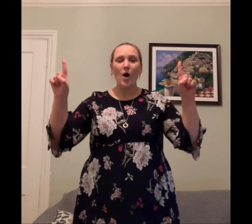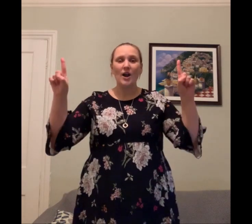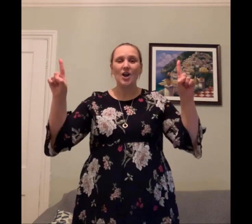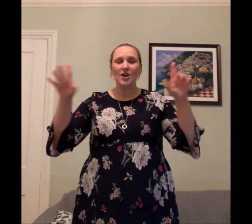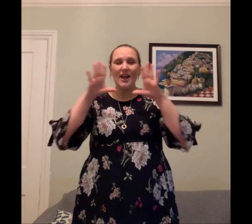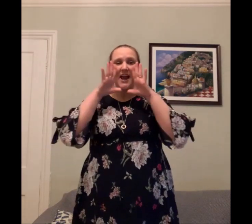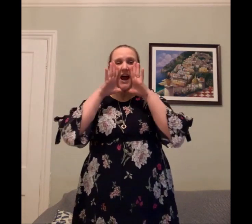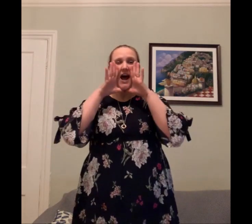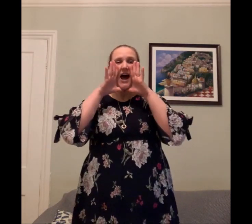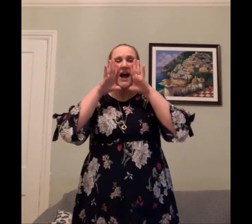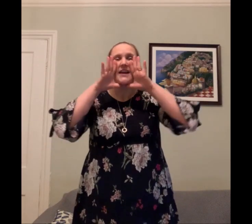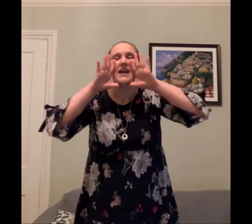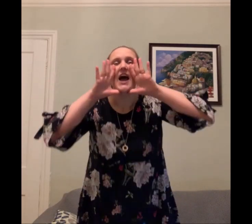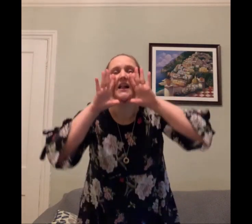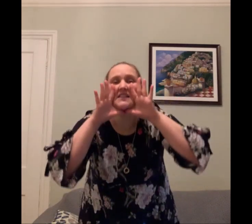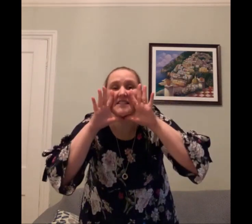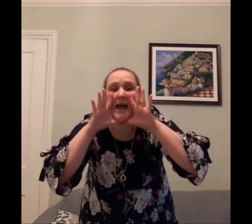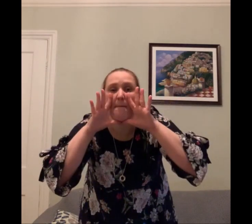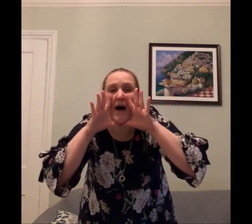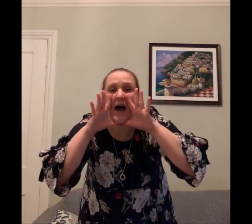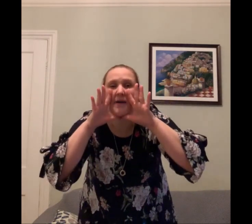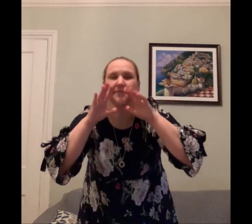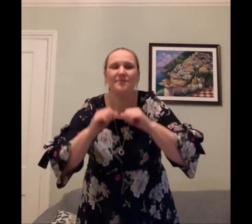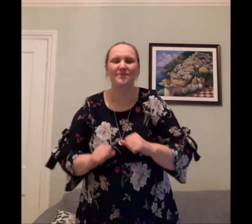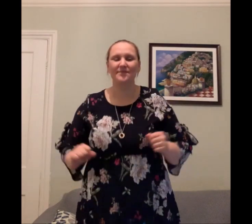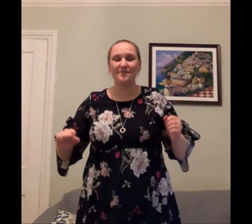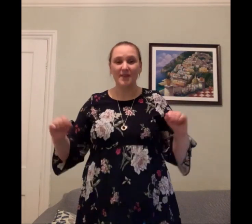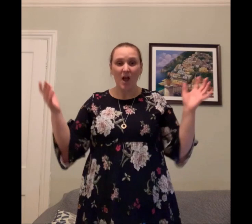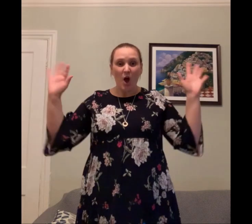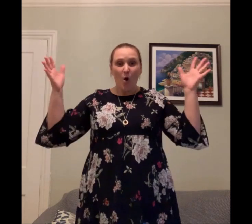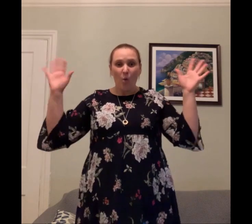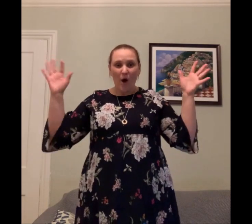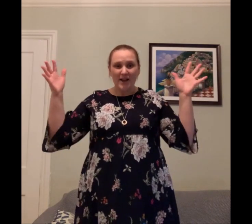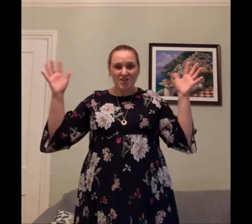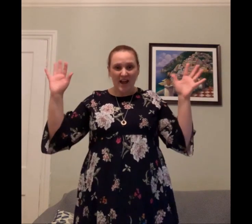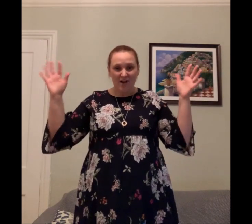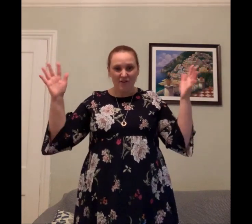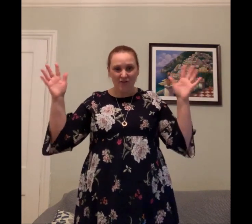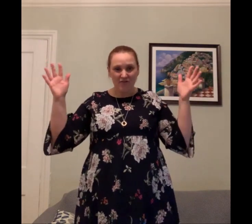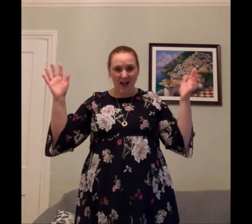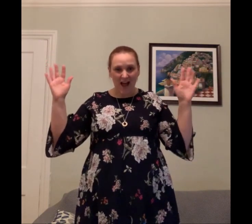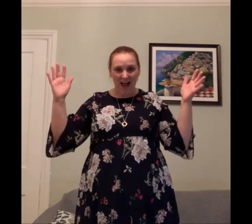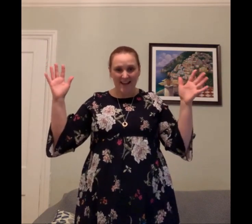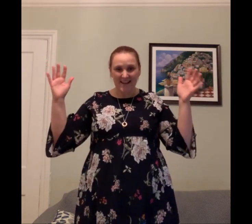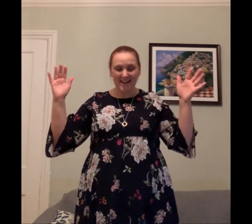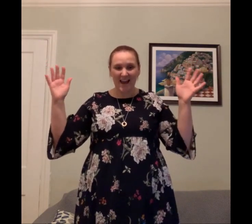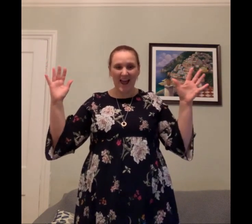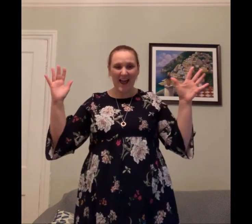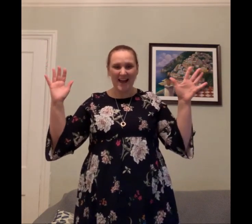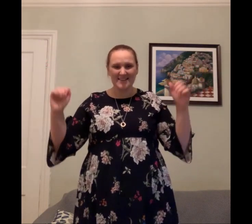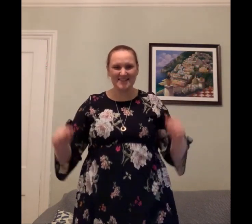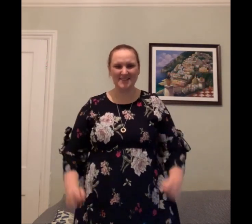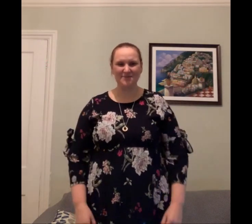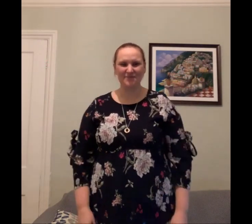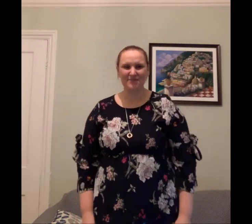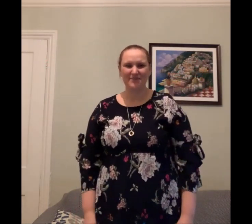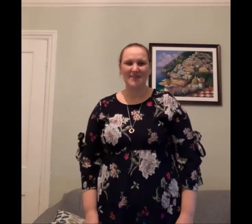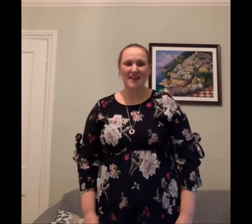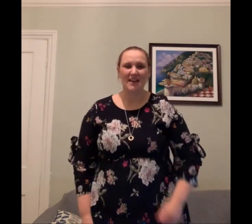One look and I yelled timber, watch out for flying glass,